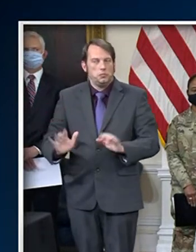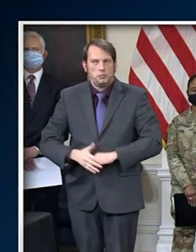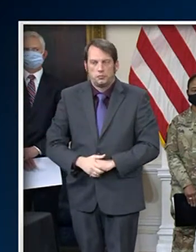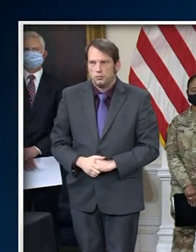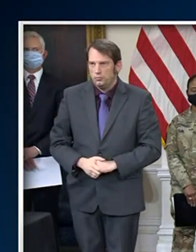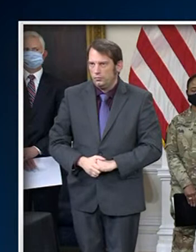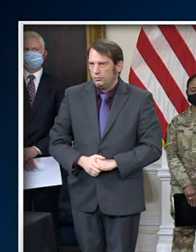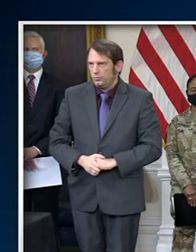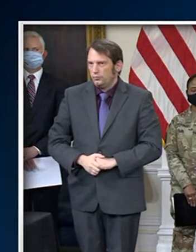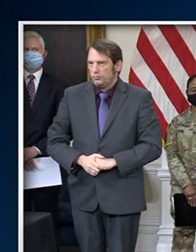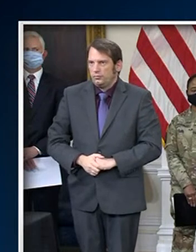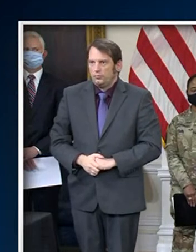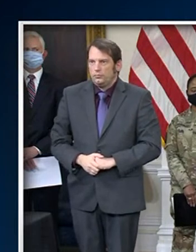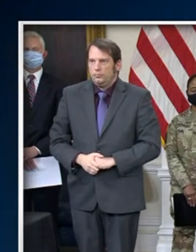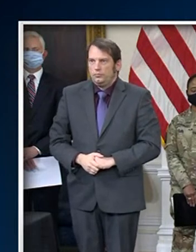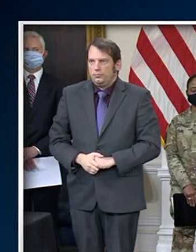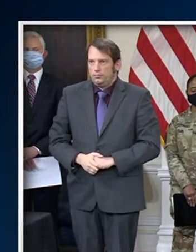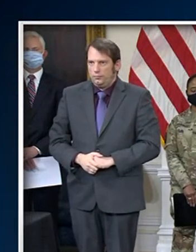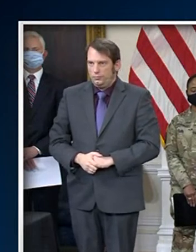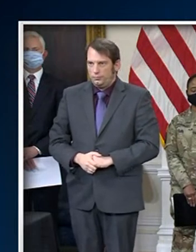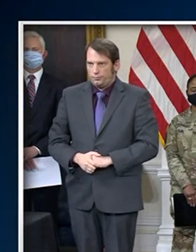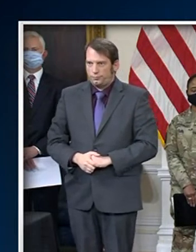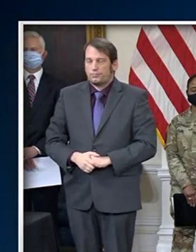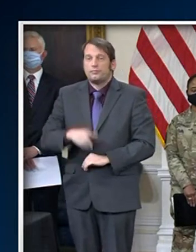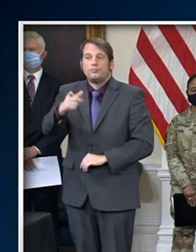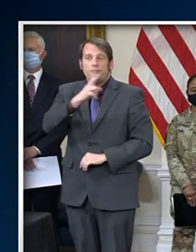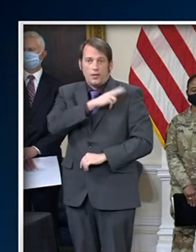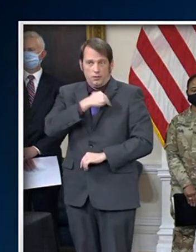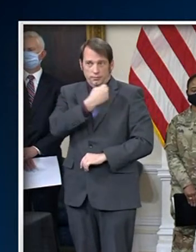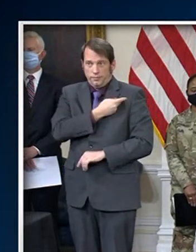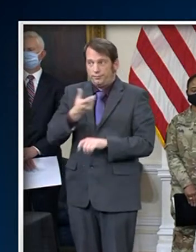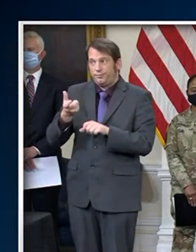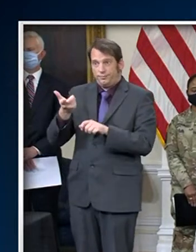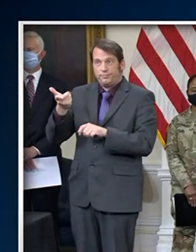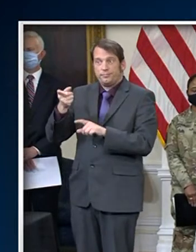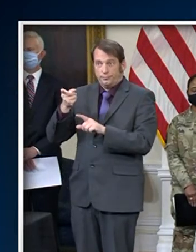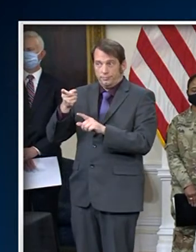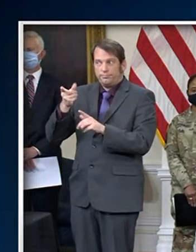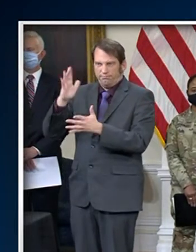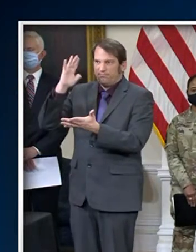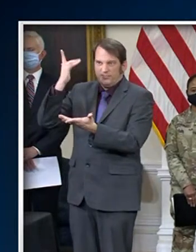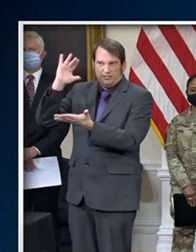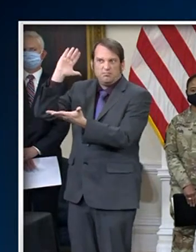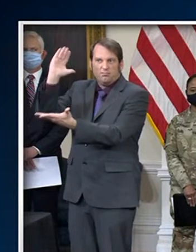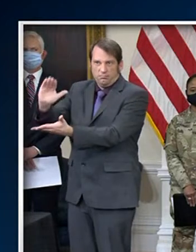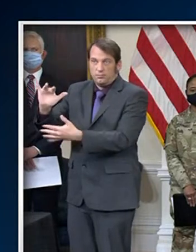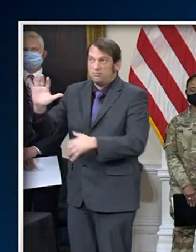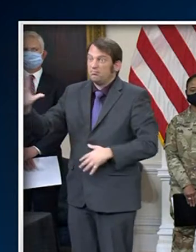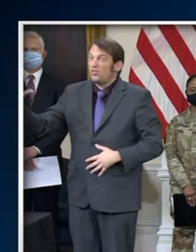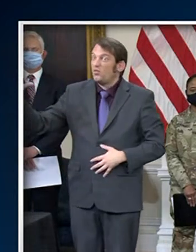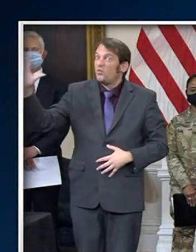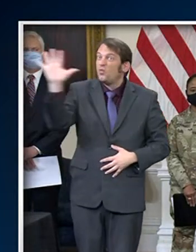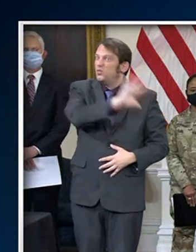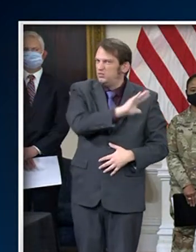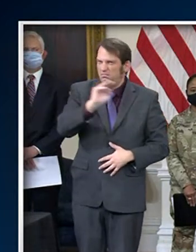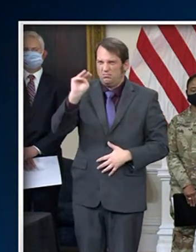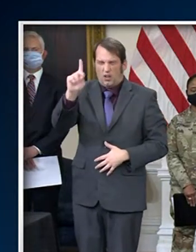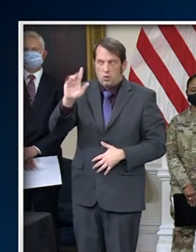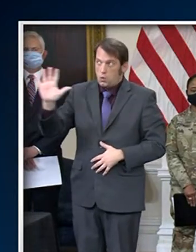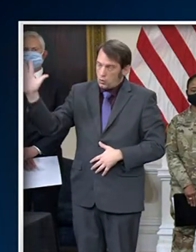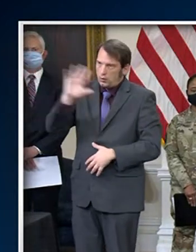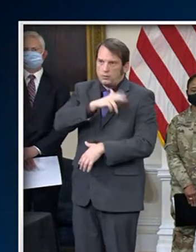This decline in hospitalizations is consistent across all regions of the state. The 7-day average for